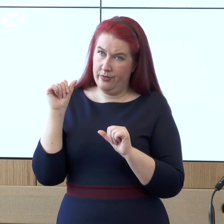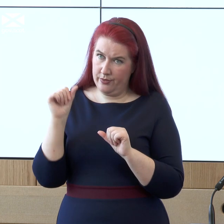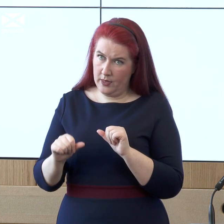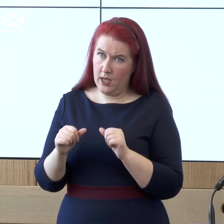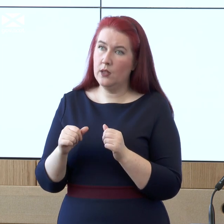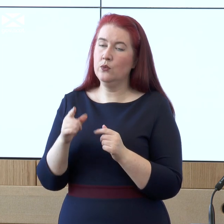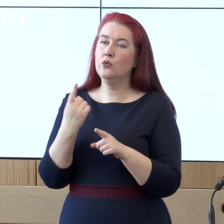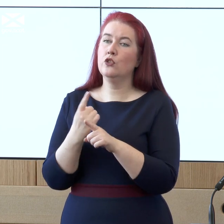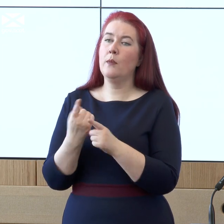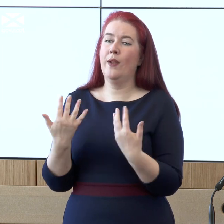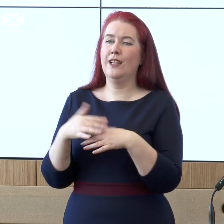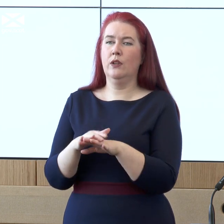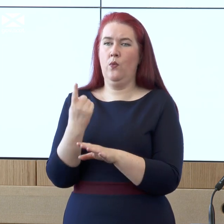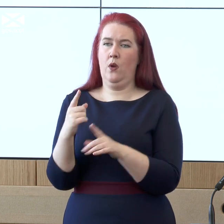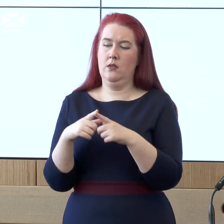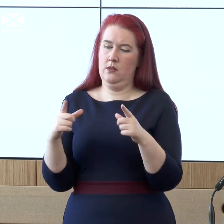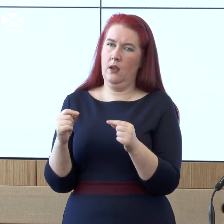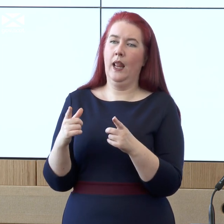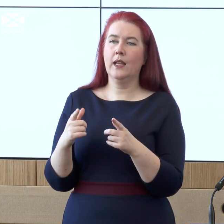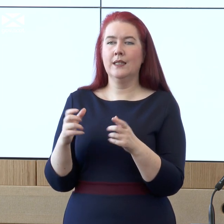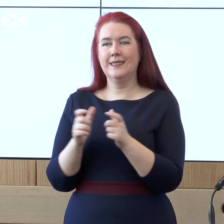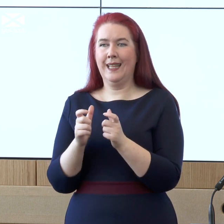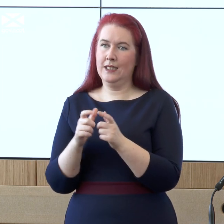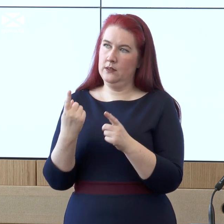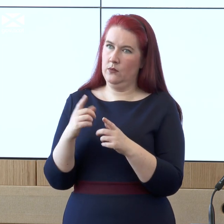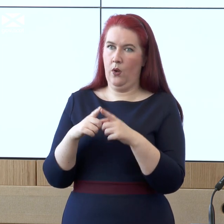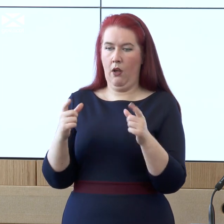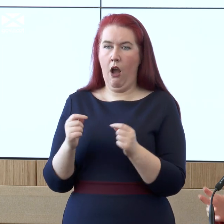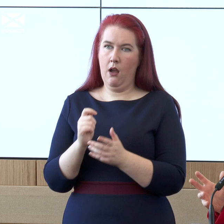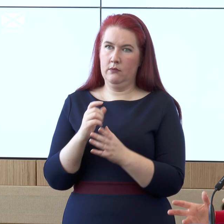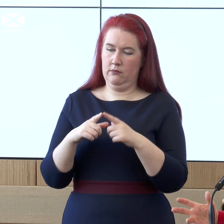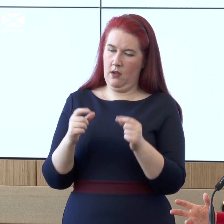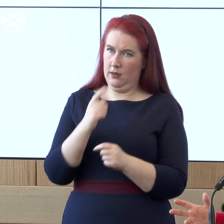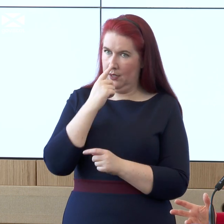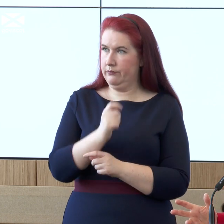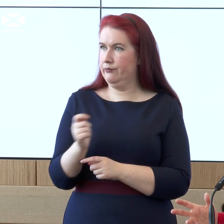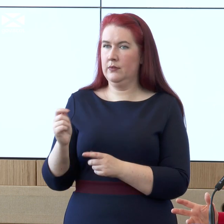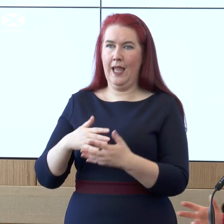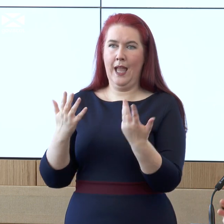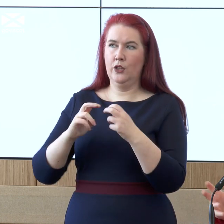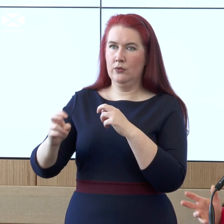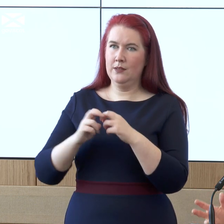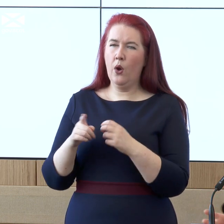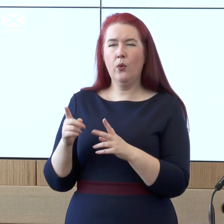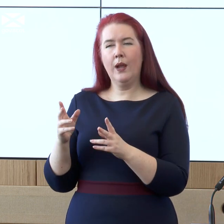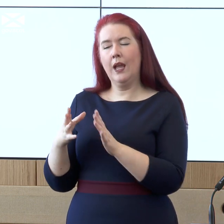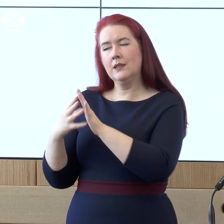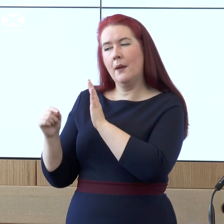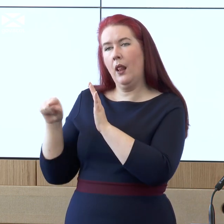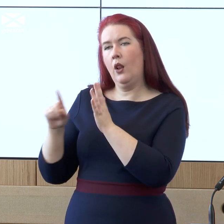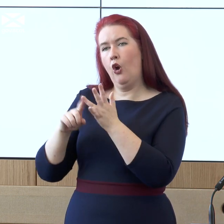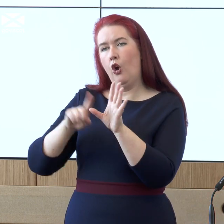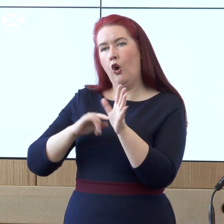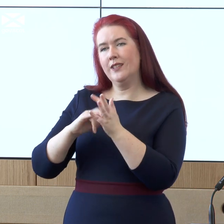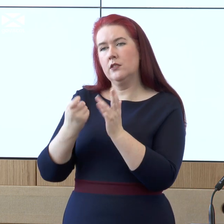integrated ticketing. And again, we've got a lot to do on that. We often talk about the Oyster card, which in